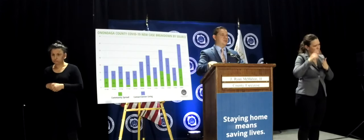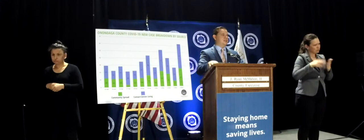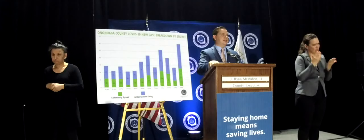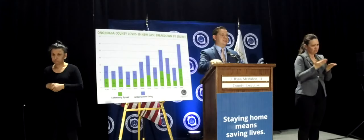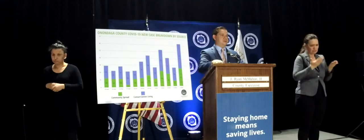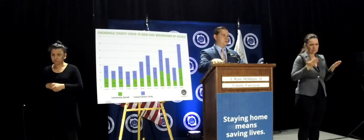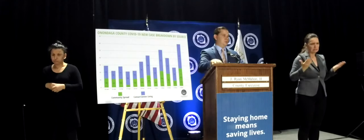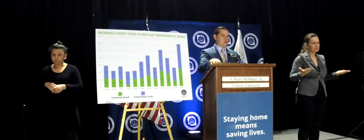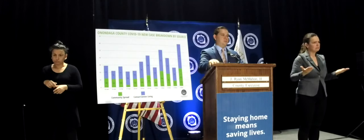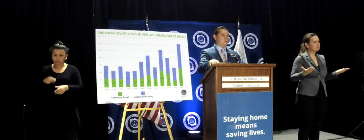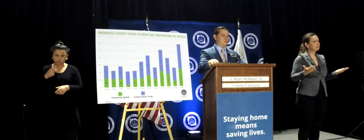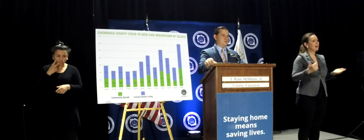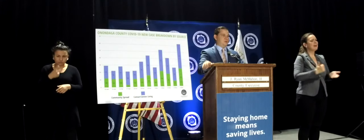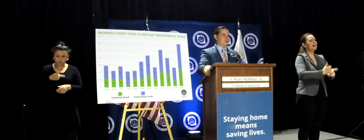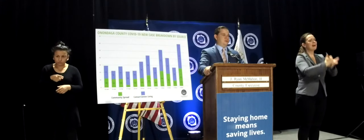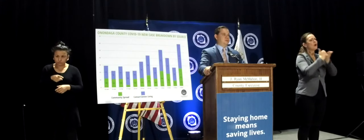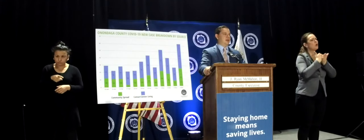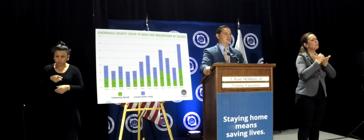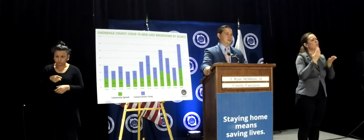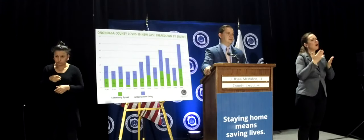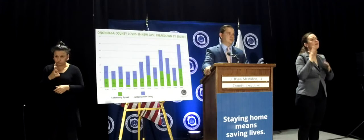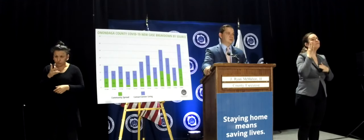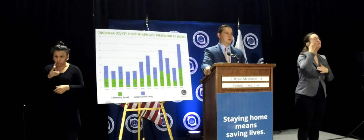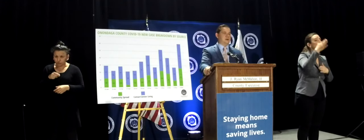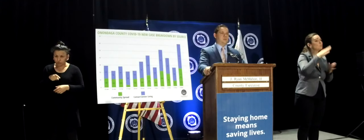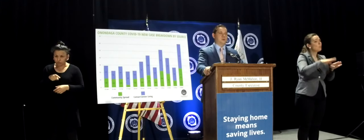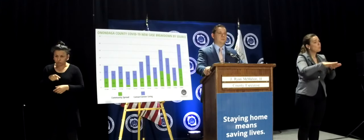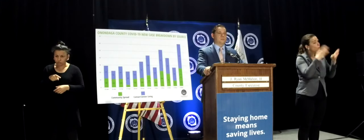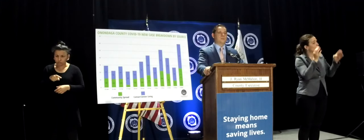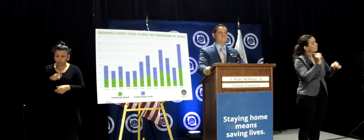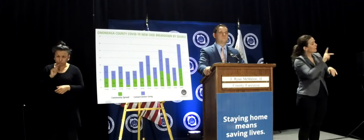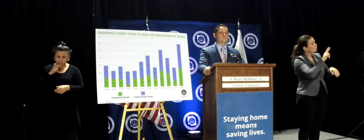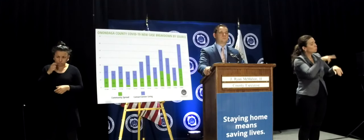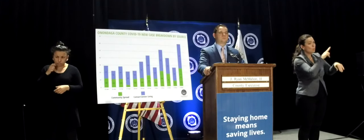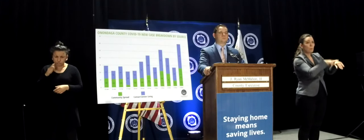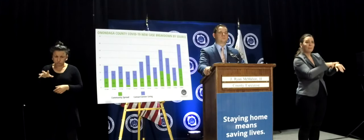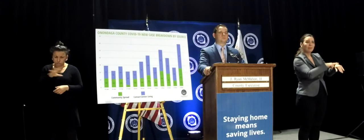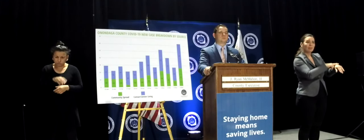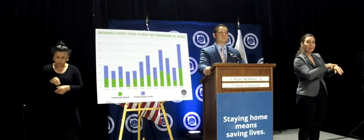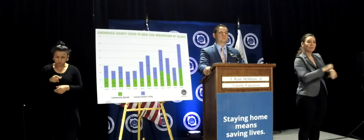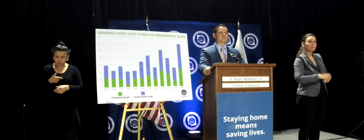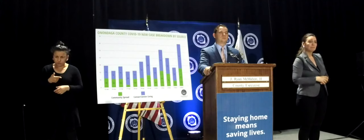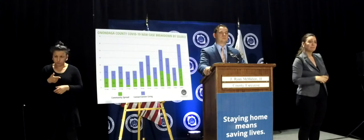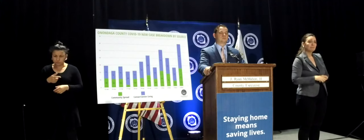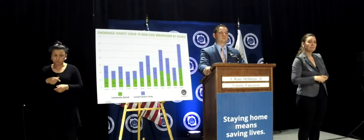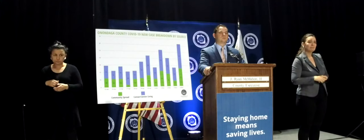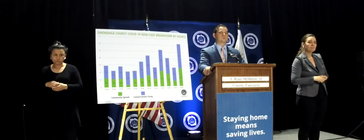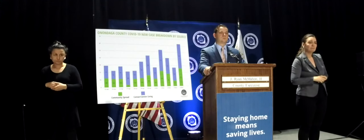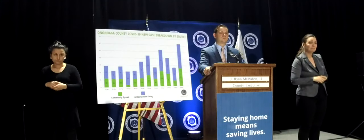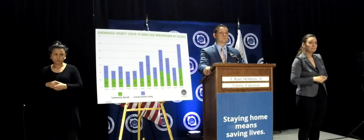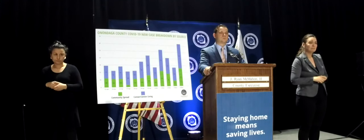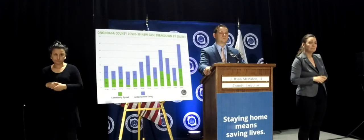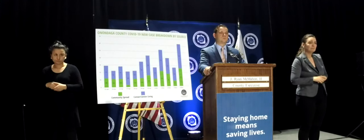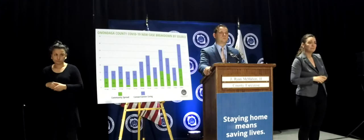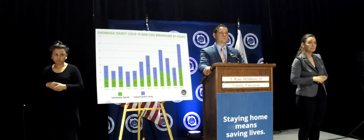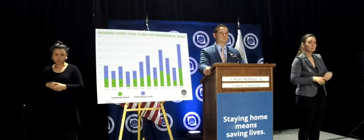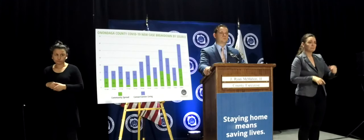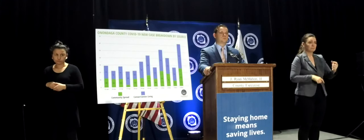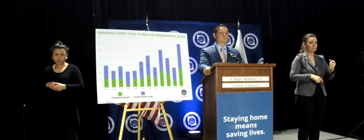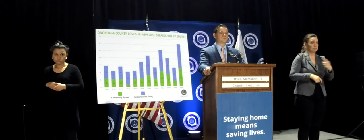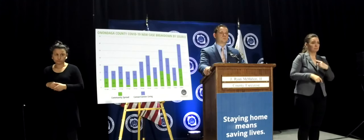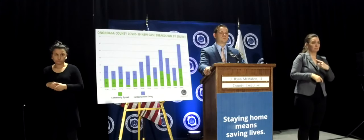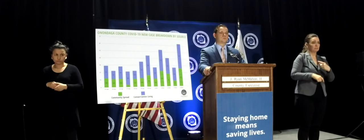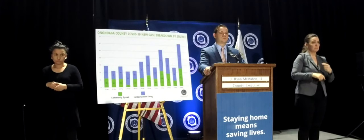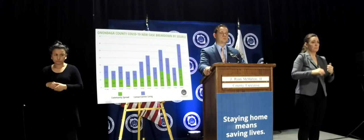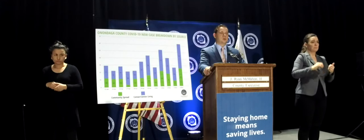showing us the need to do this type of testing. It's quite a number. How's your confidence in the supply chain to have 14,000